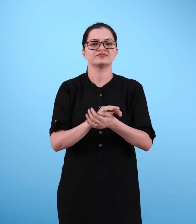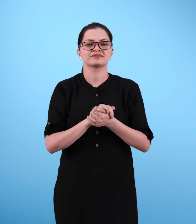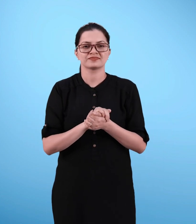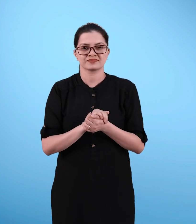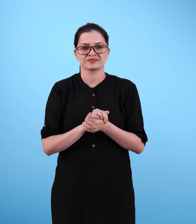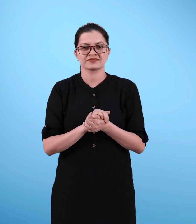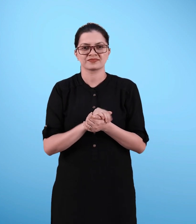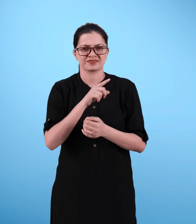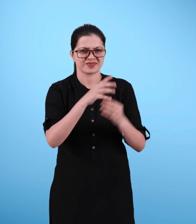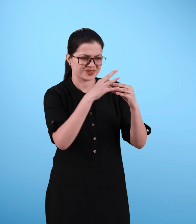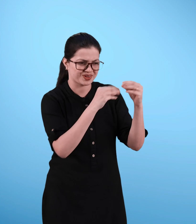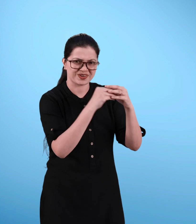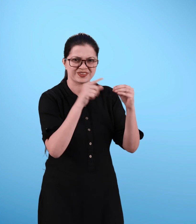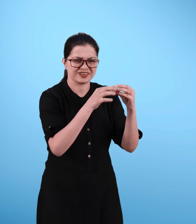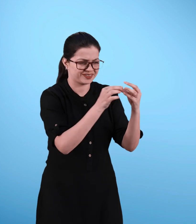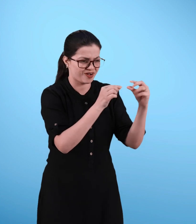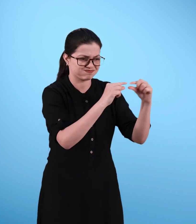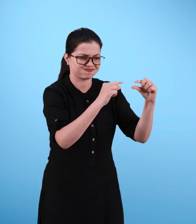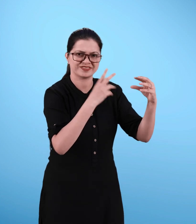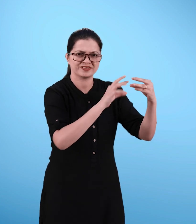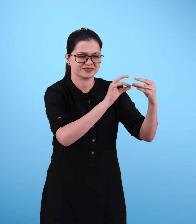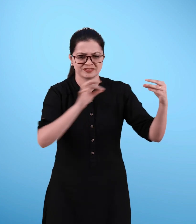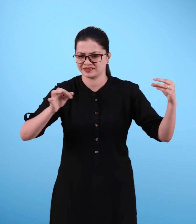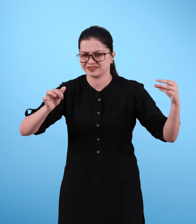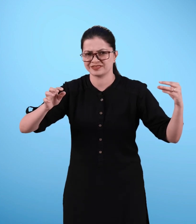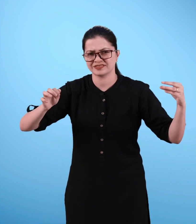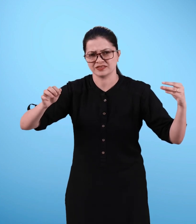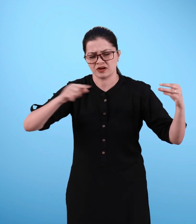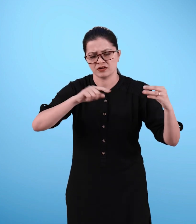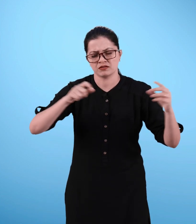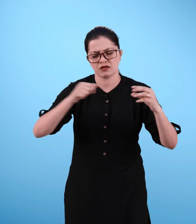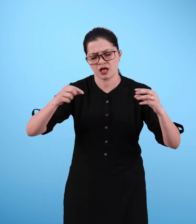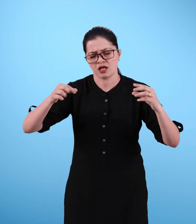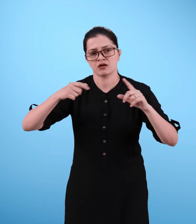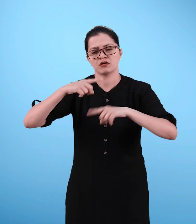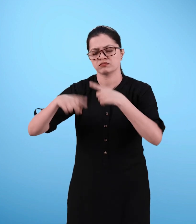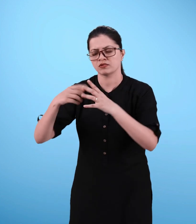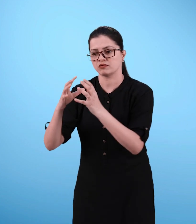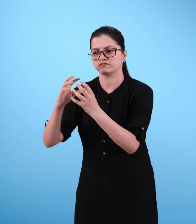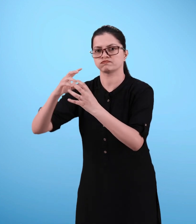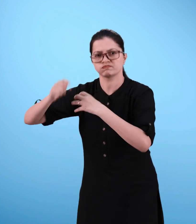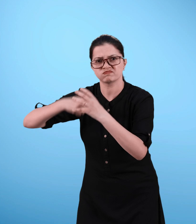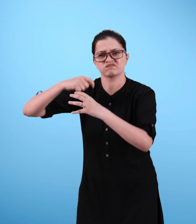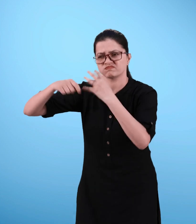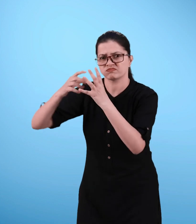Spinning of yarn on a Spinning of large yarn scale on a is large done scale is done with the help of spinning machines.